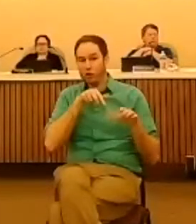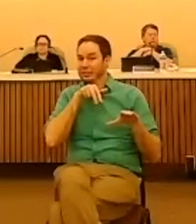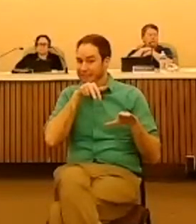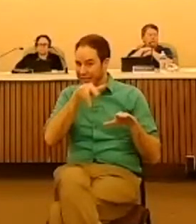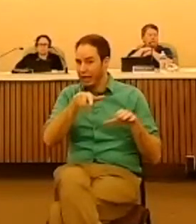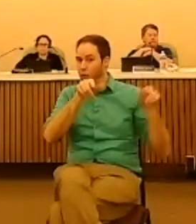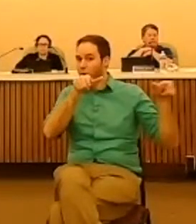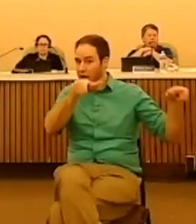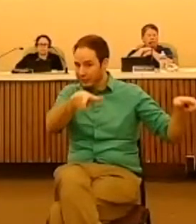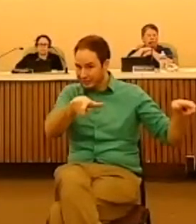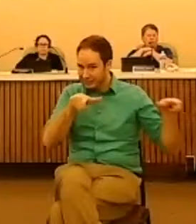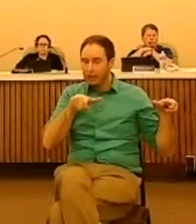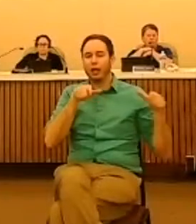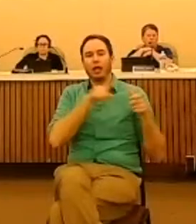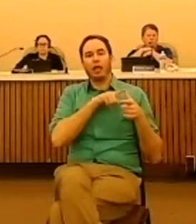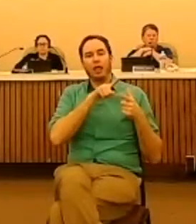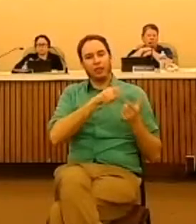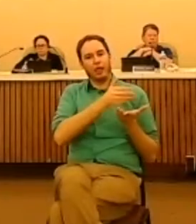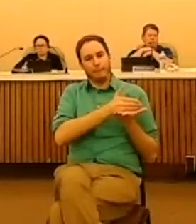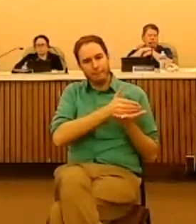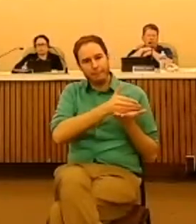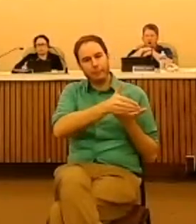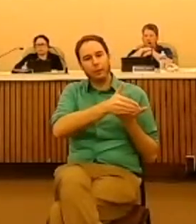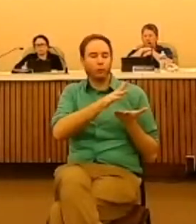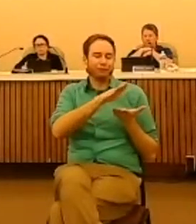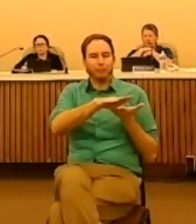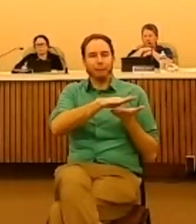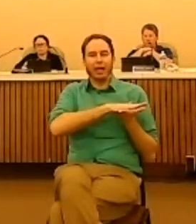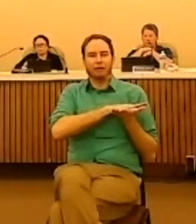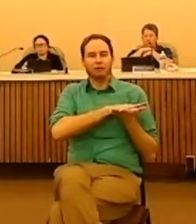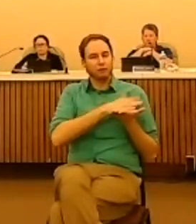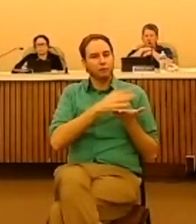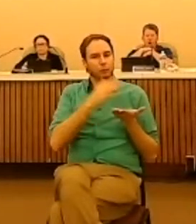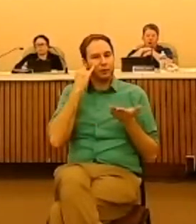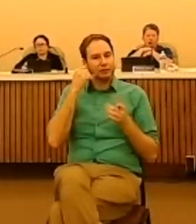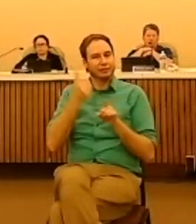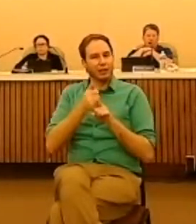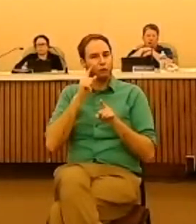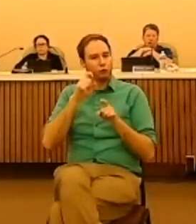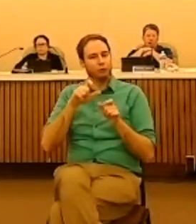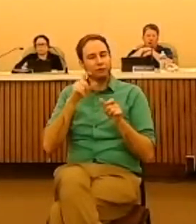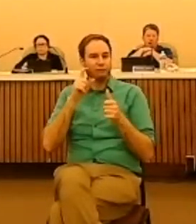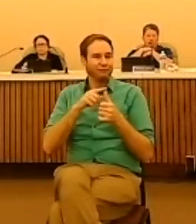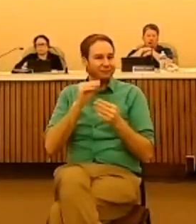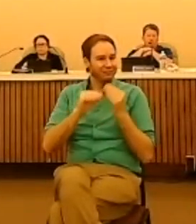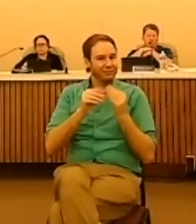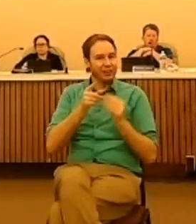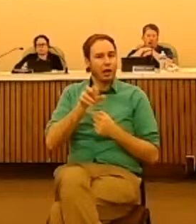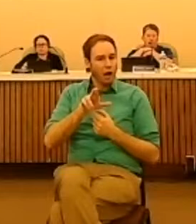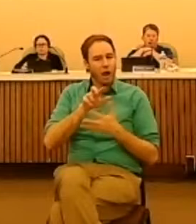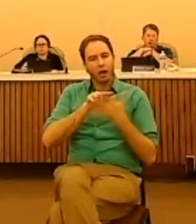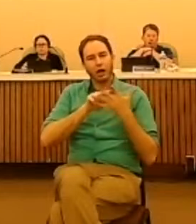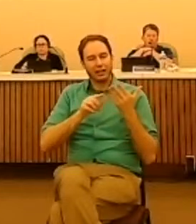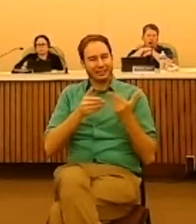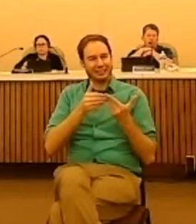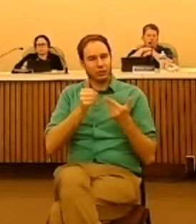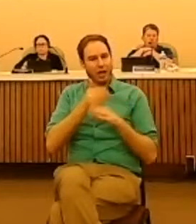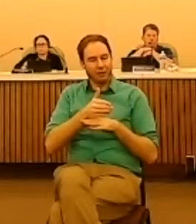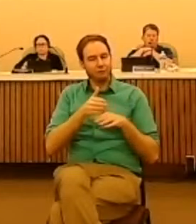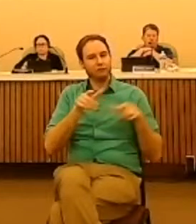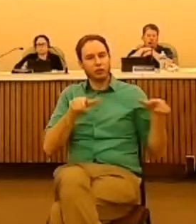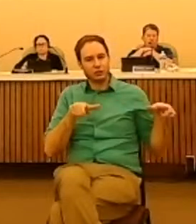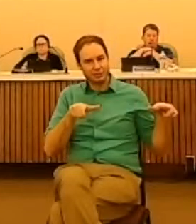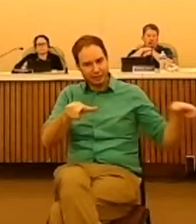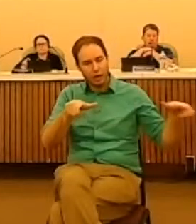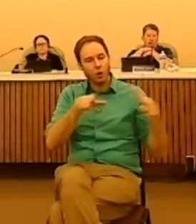first. Because it's gonna be behind the gutter. If there's any gutter repair work that has to be done, and then you